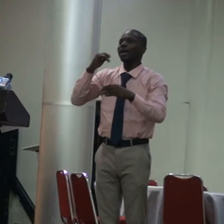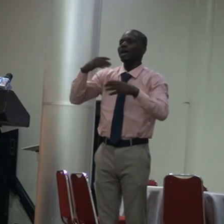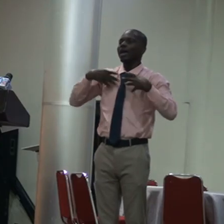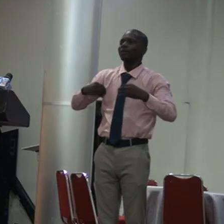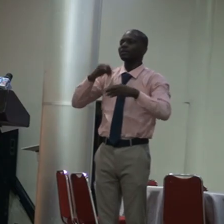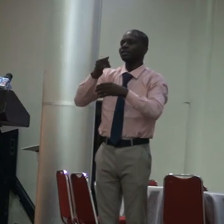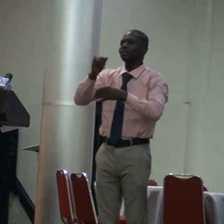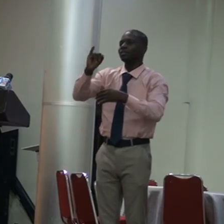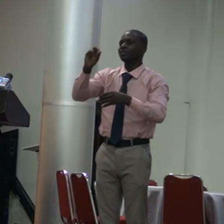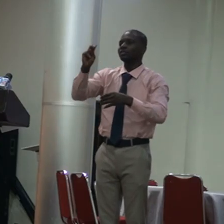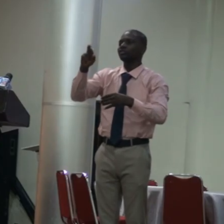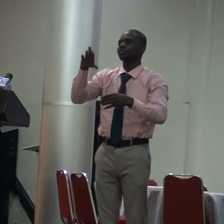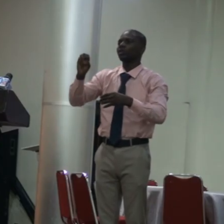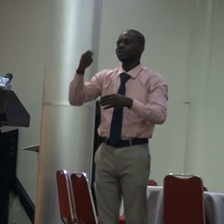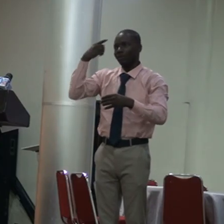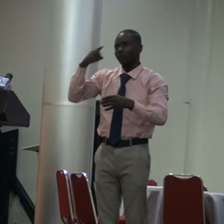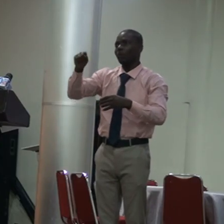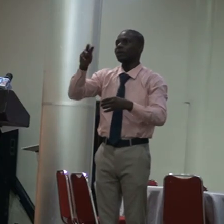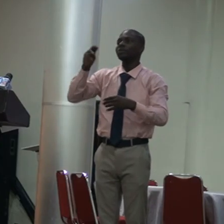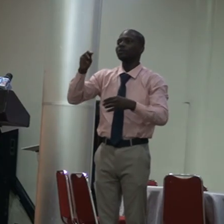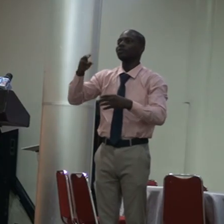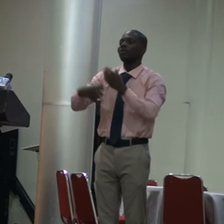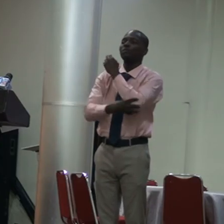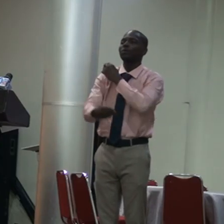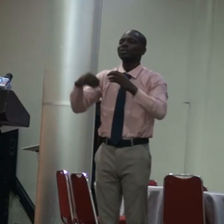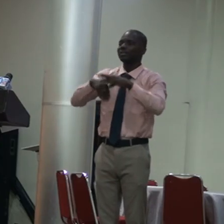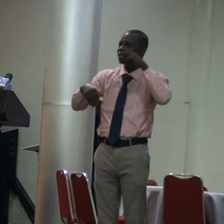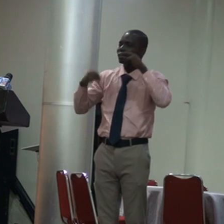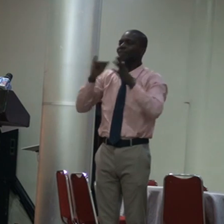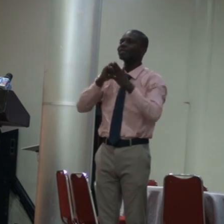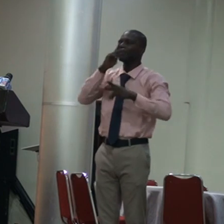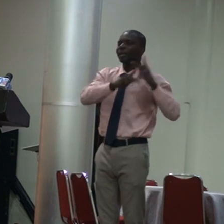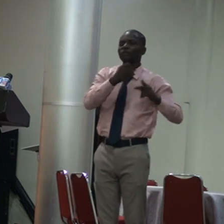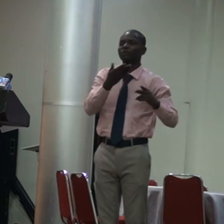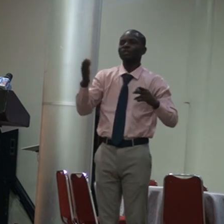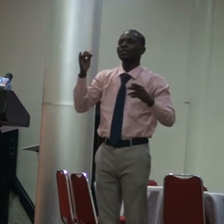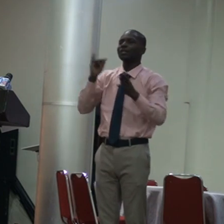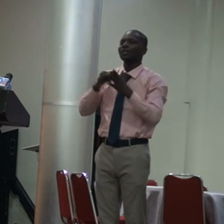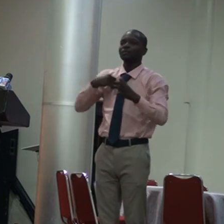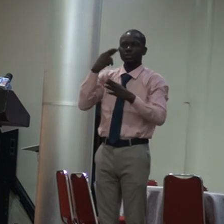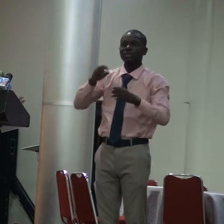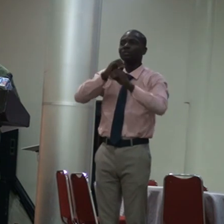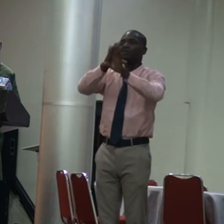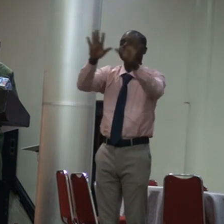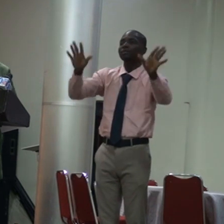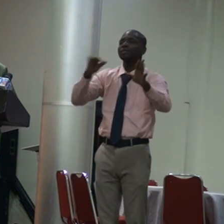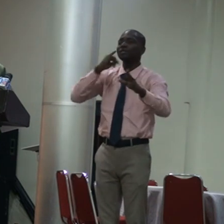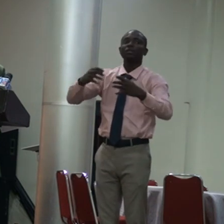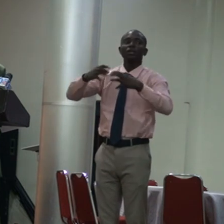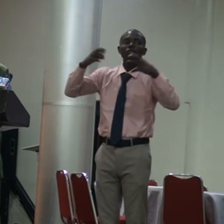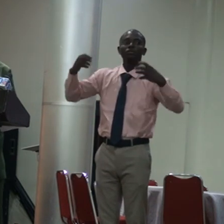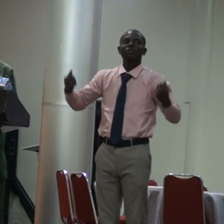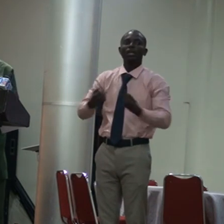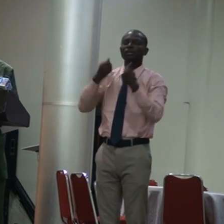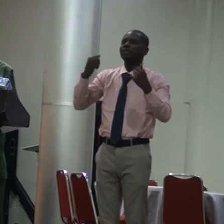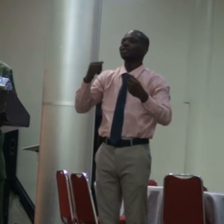1 million poorest of the poor in Nigeria? So that's the kind of thing we are seeing. Transparency is a huge challenge. And